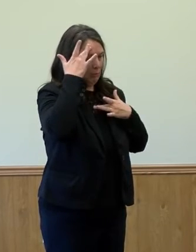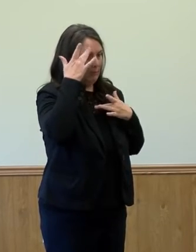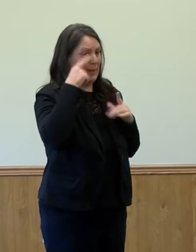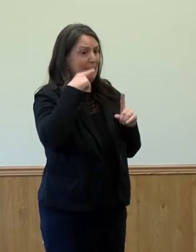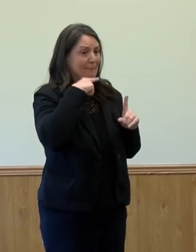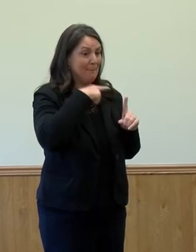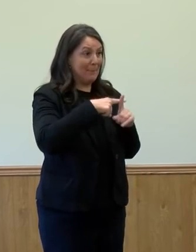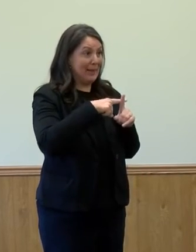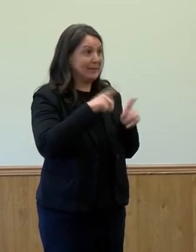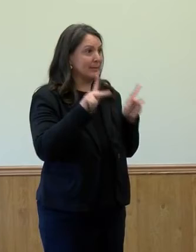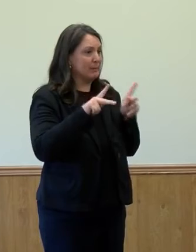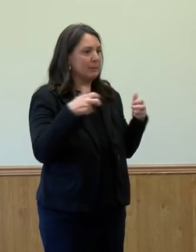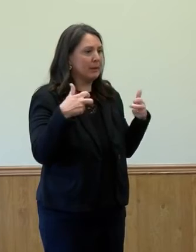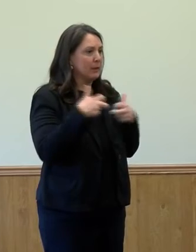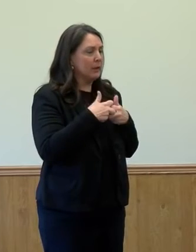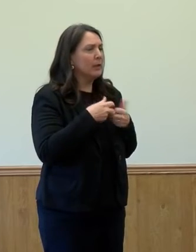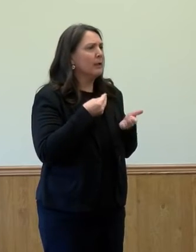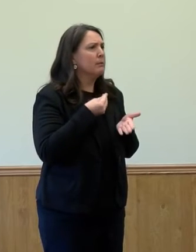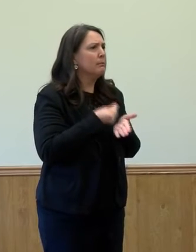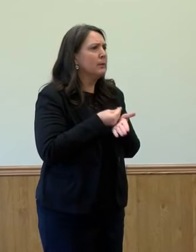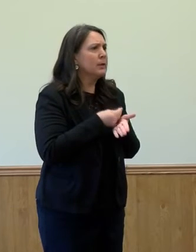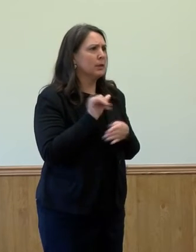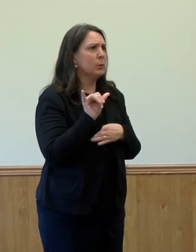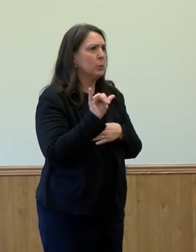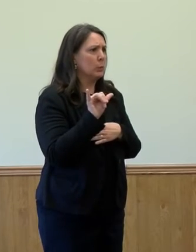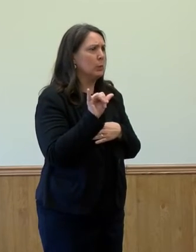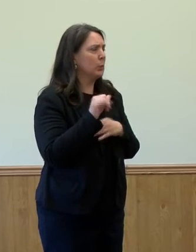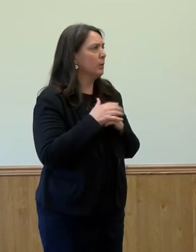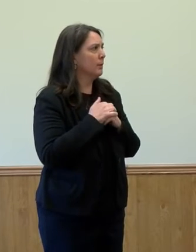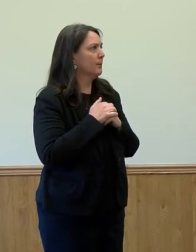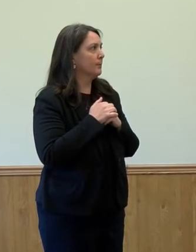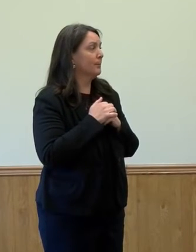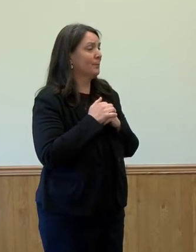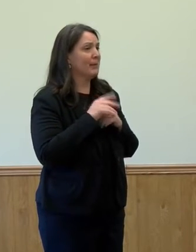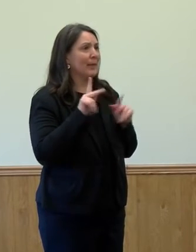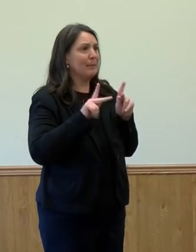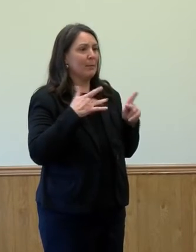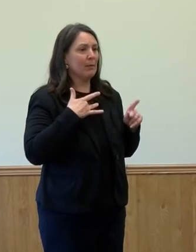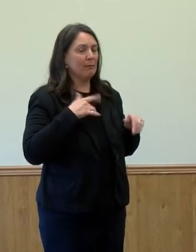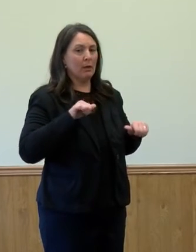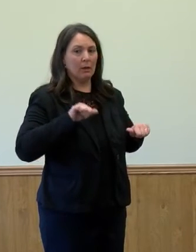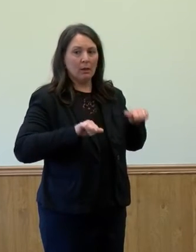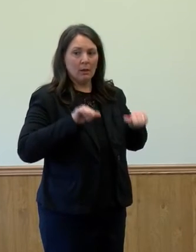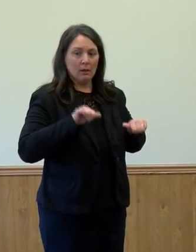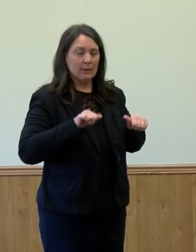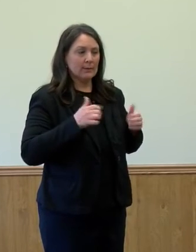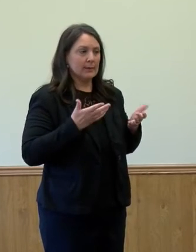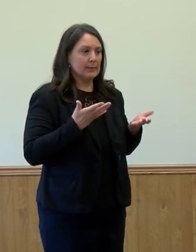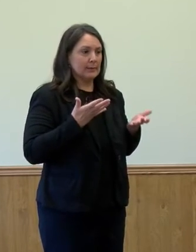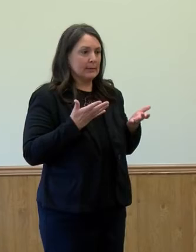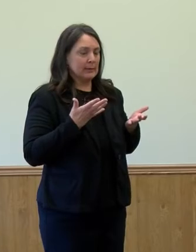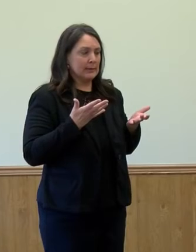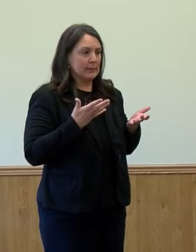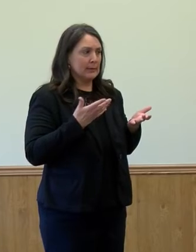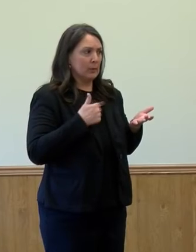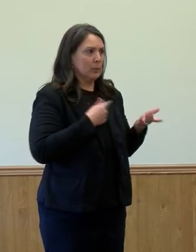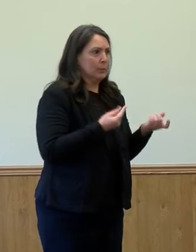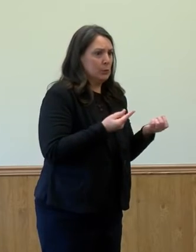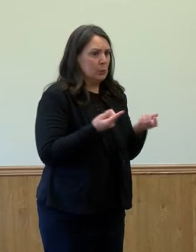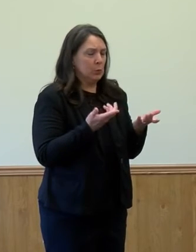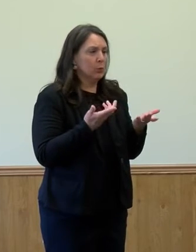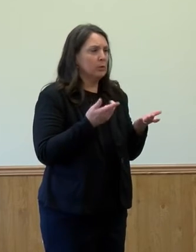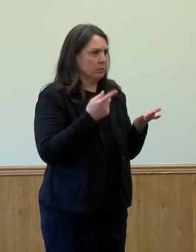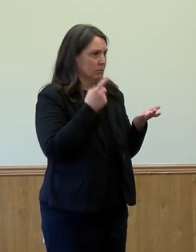the economic situation is a contributing factor as well. A lot of uncertainty with our population,